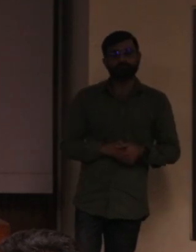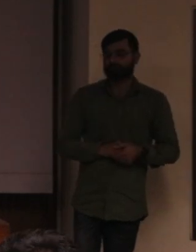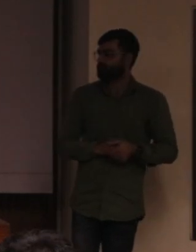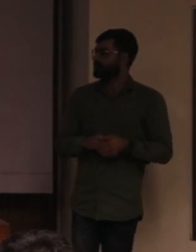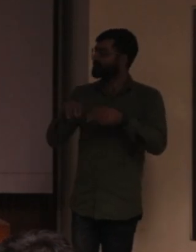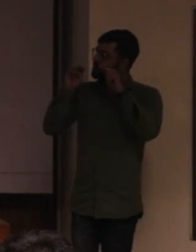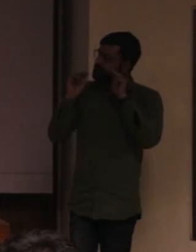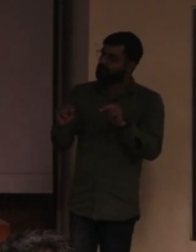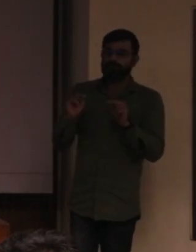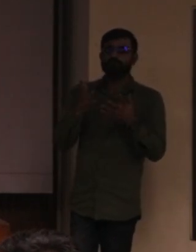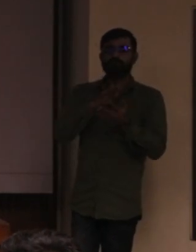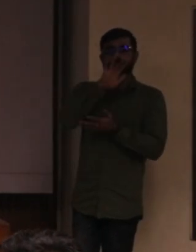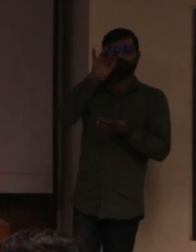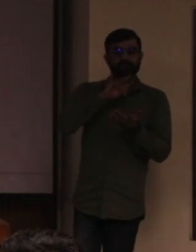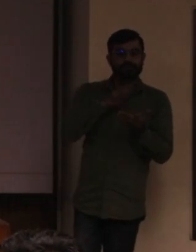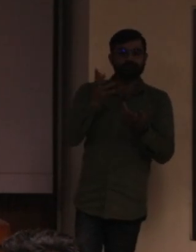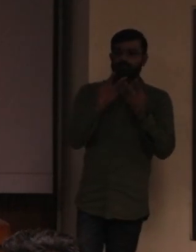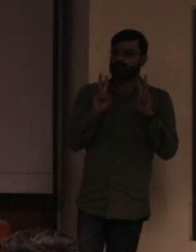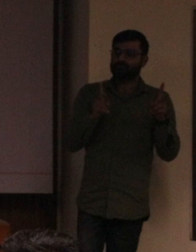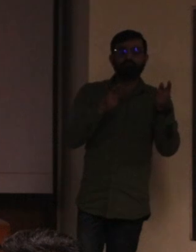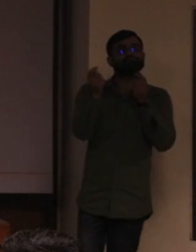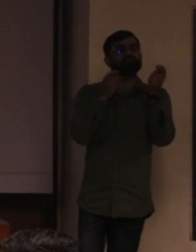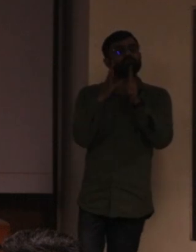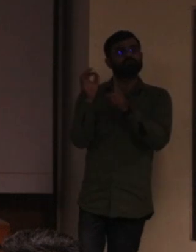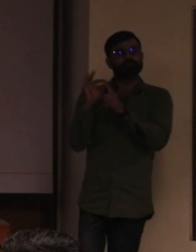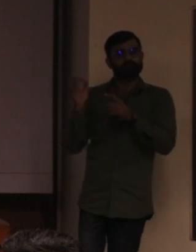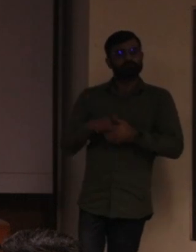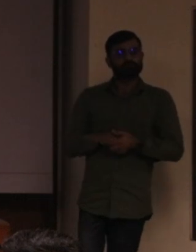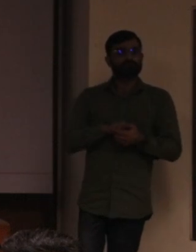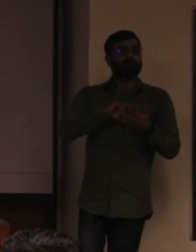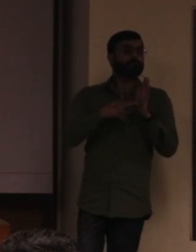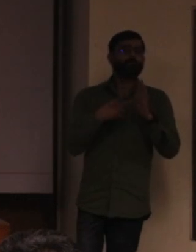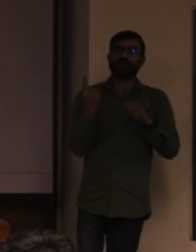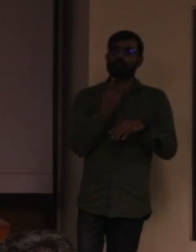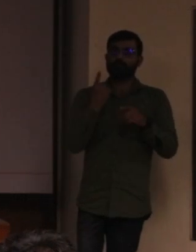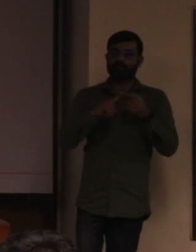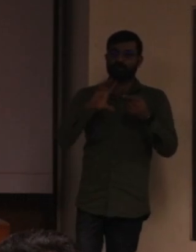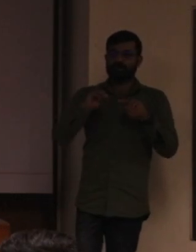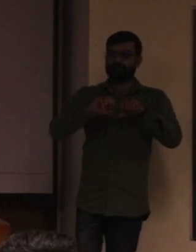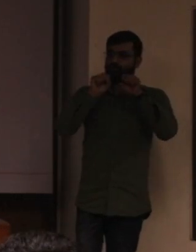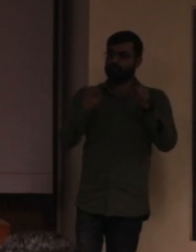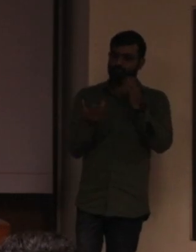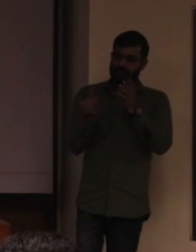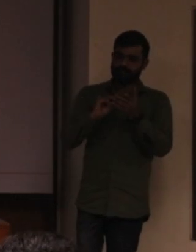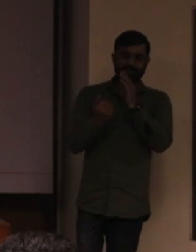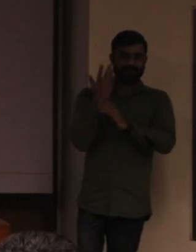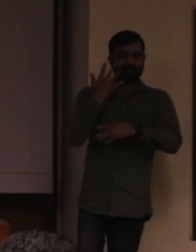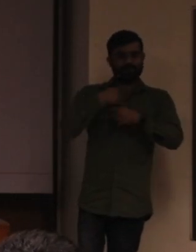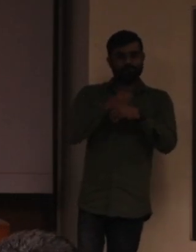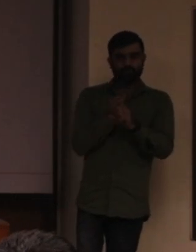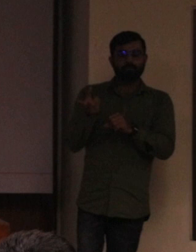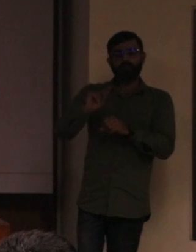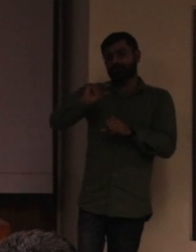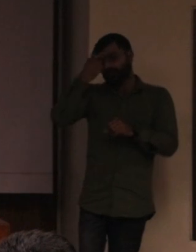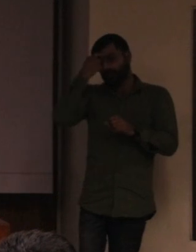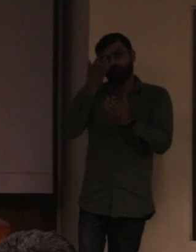is required, because central verge has different role to play. It is not only for ecosystem restoration, but it is there to handle other issue